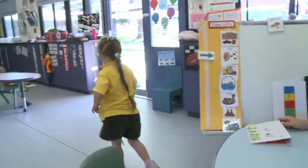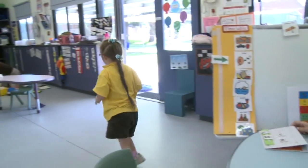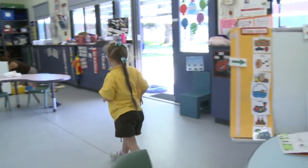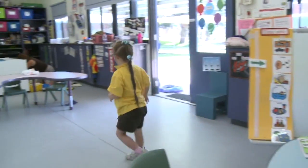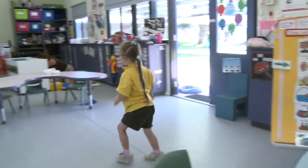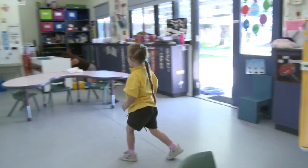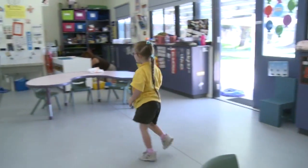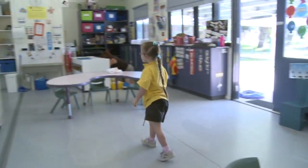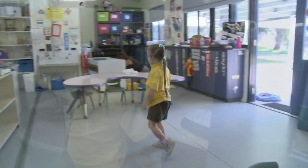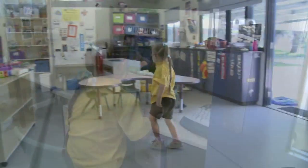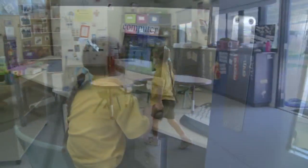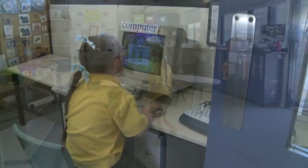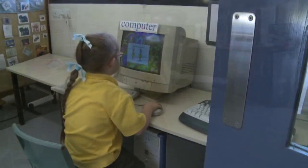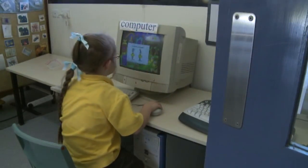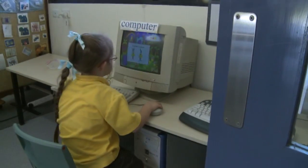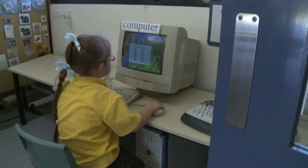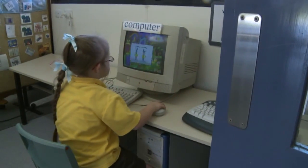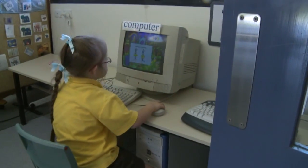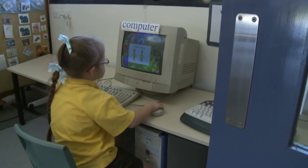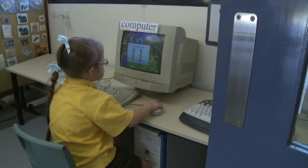Here Grace has chosen computer as the activity she'd like to do.